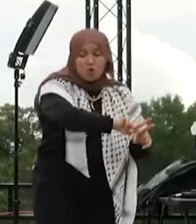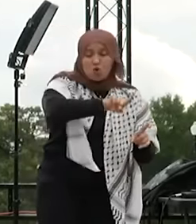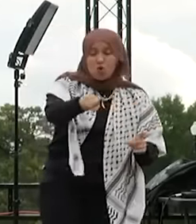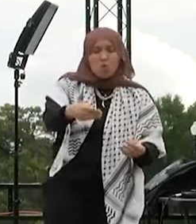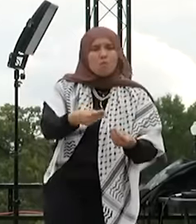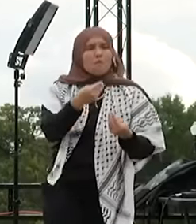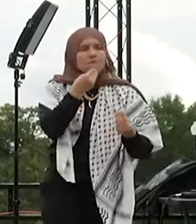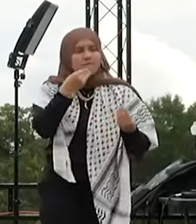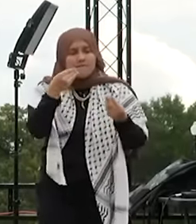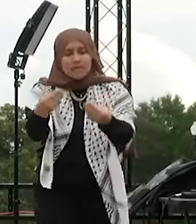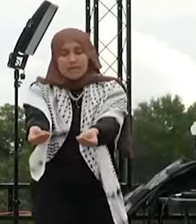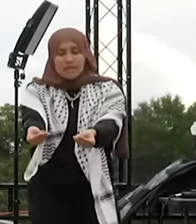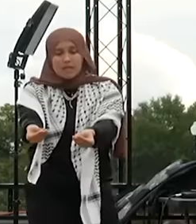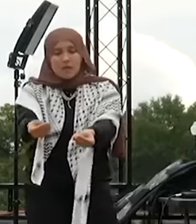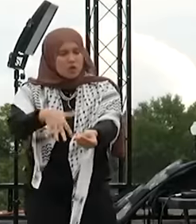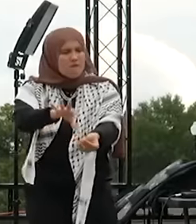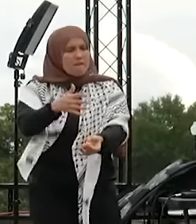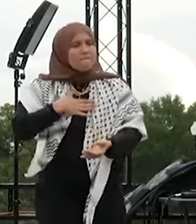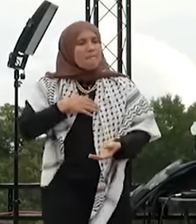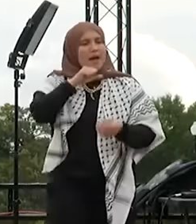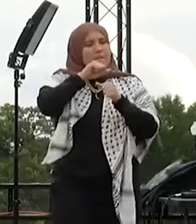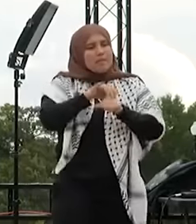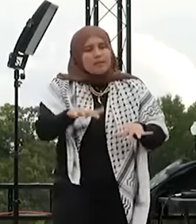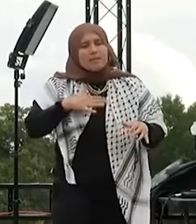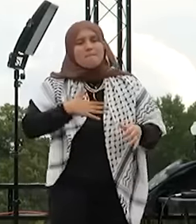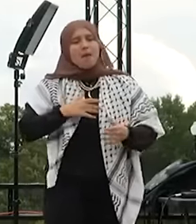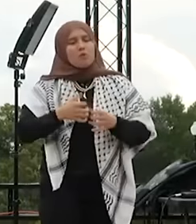found my reward with him."